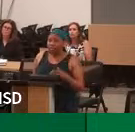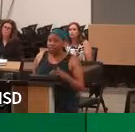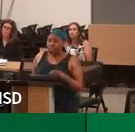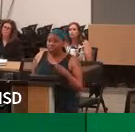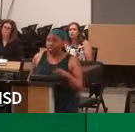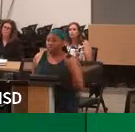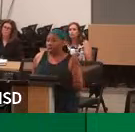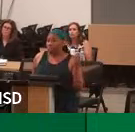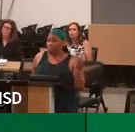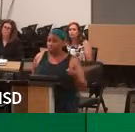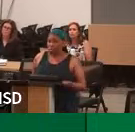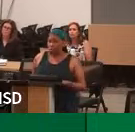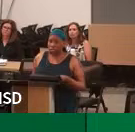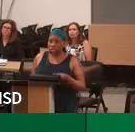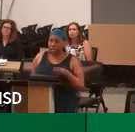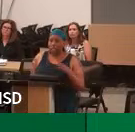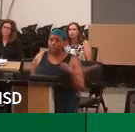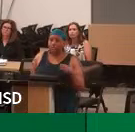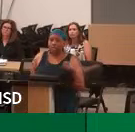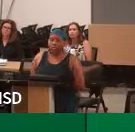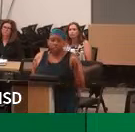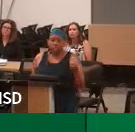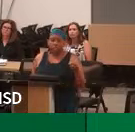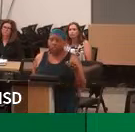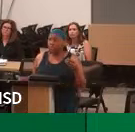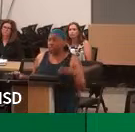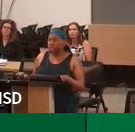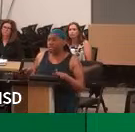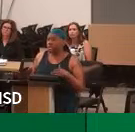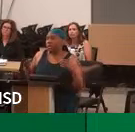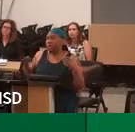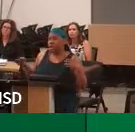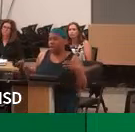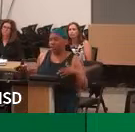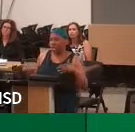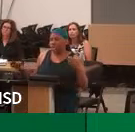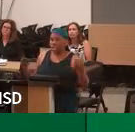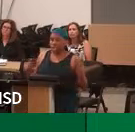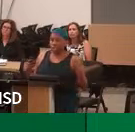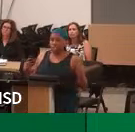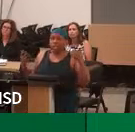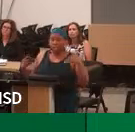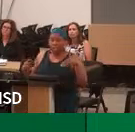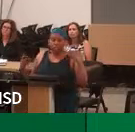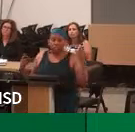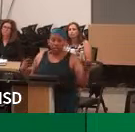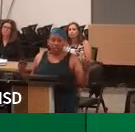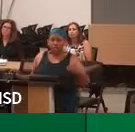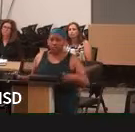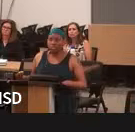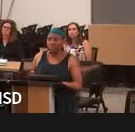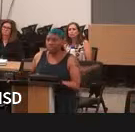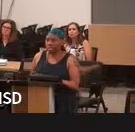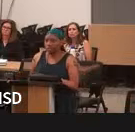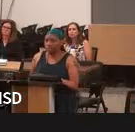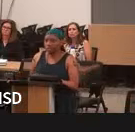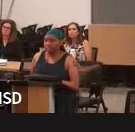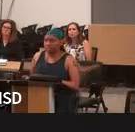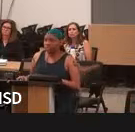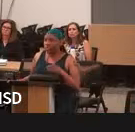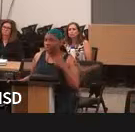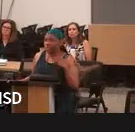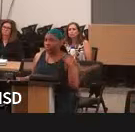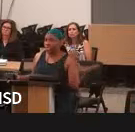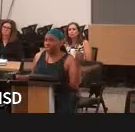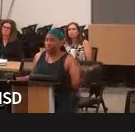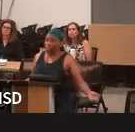Black faculty so they can thrive in their roles, and the ability to increase educators of color coming into the district.